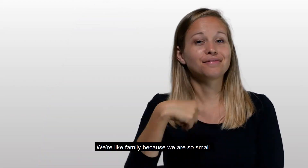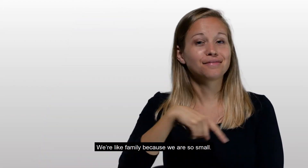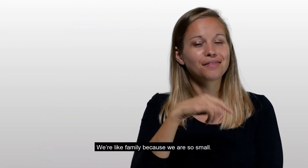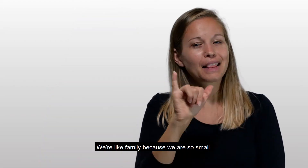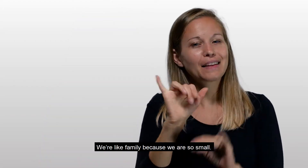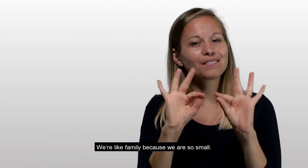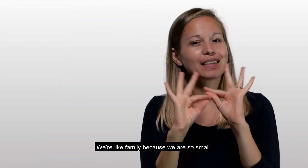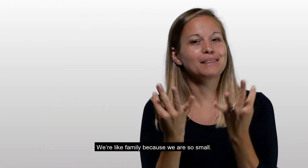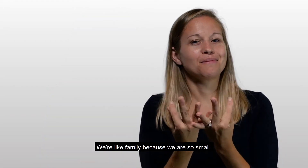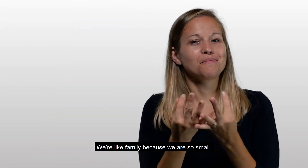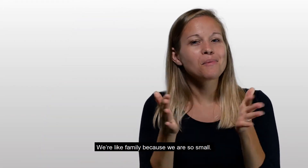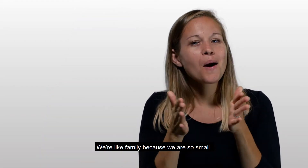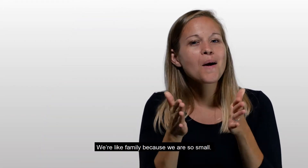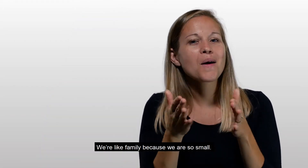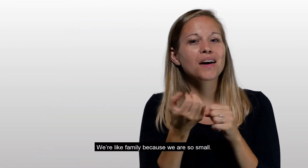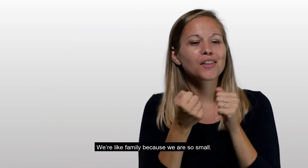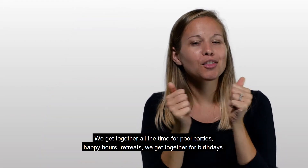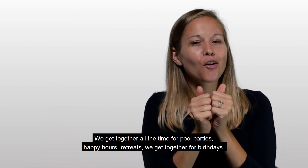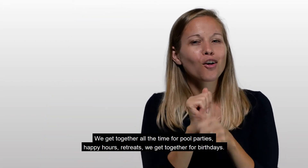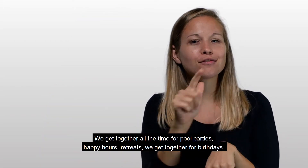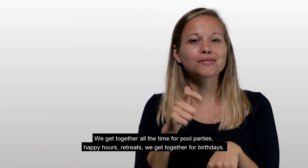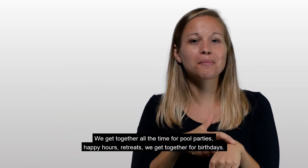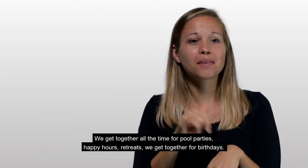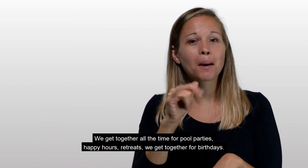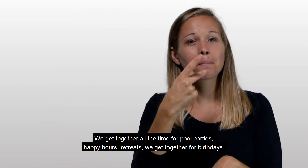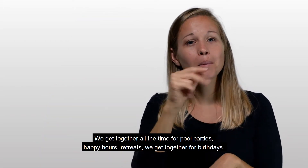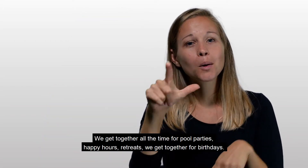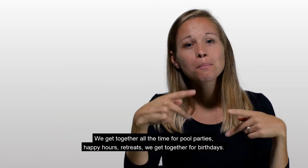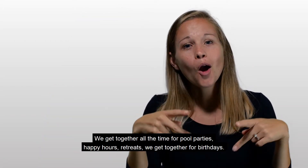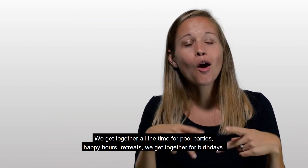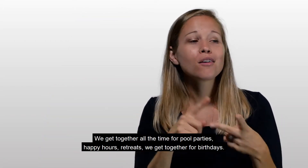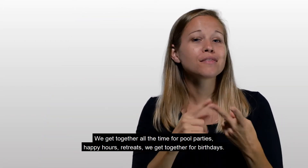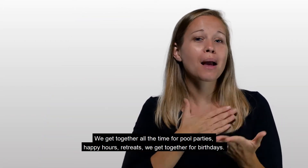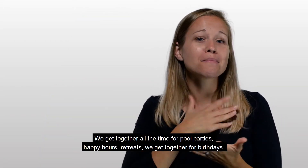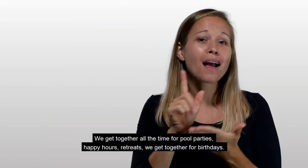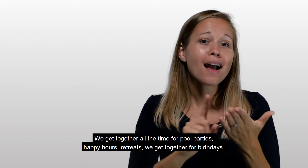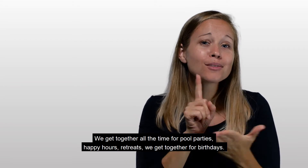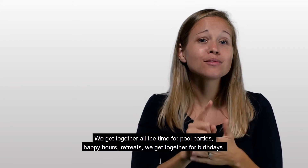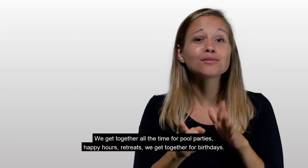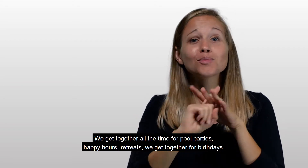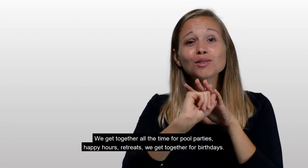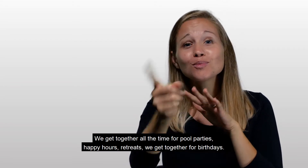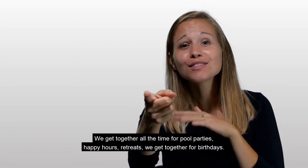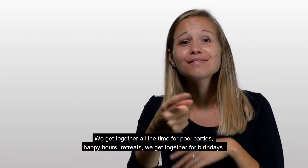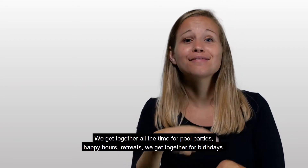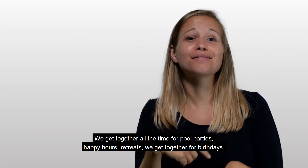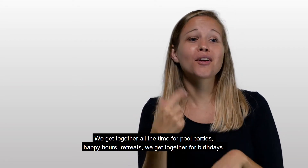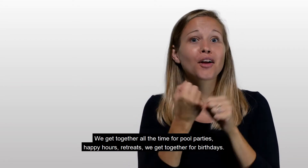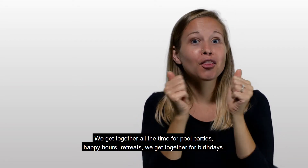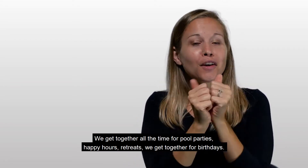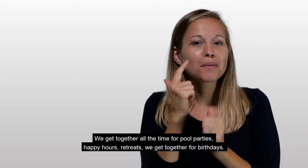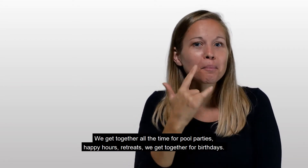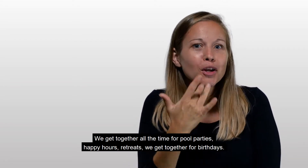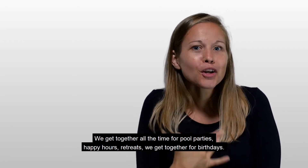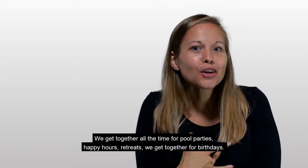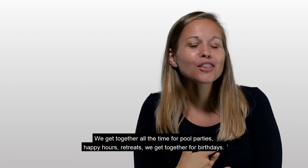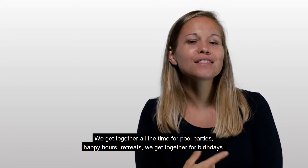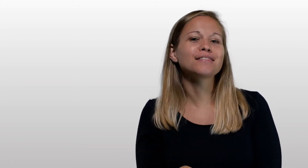We're like a family because we're so small. We get together all the time for pool parties, happy hours, retreats. We get together for birthdays.